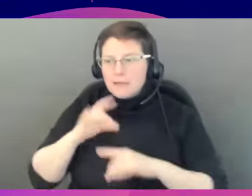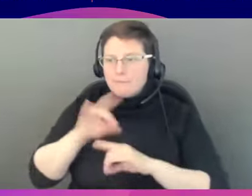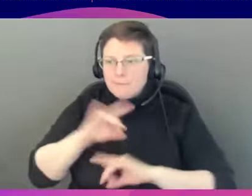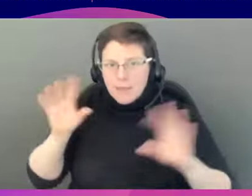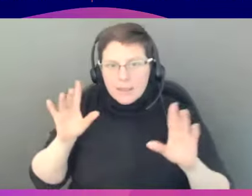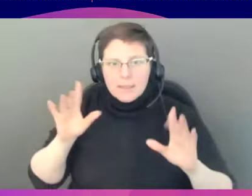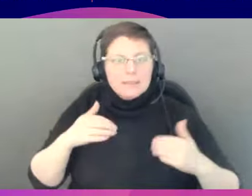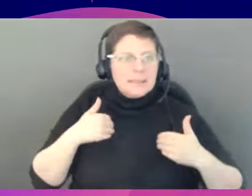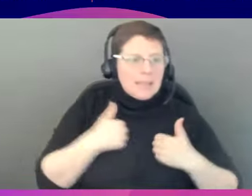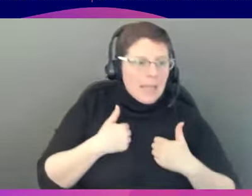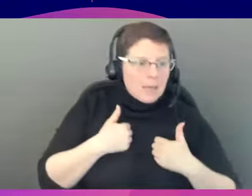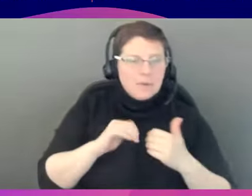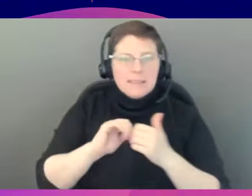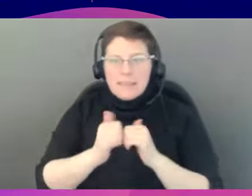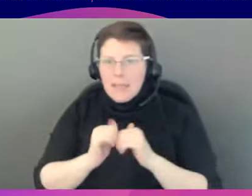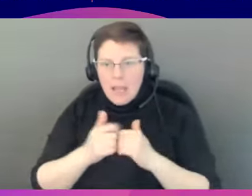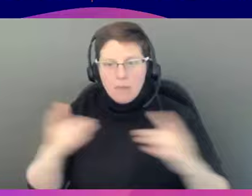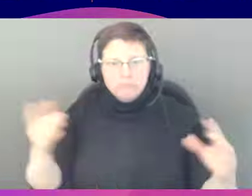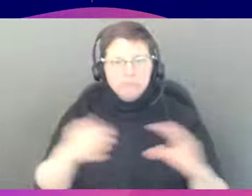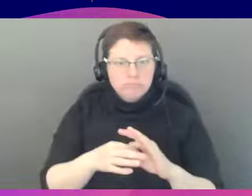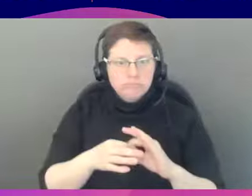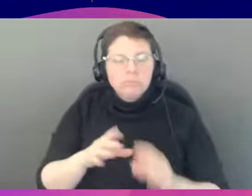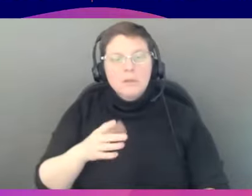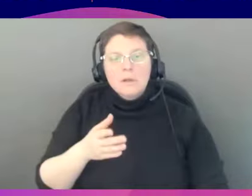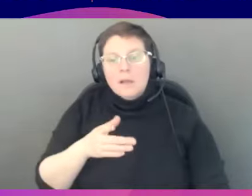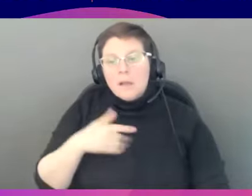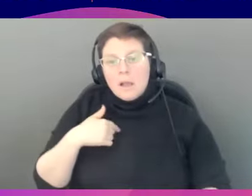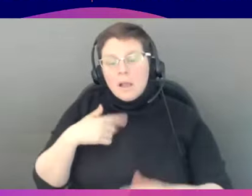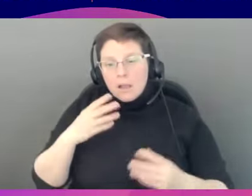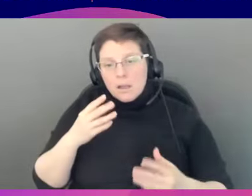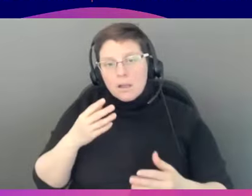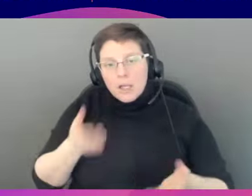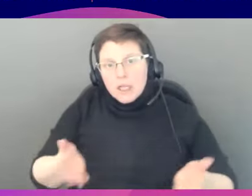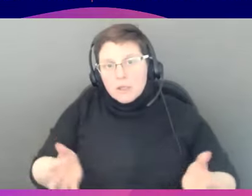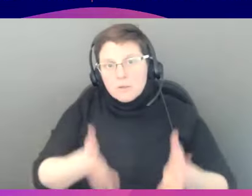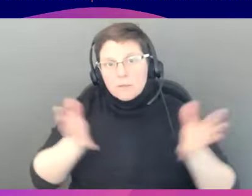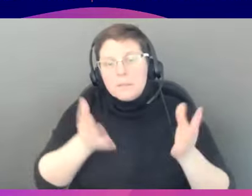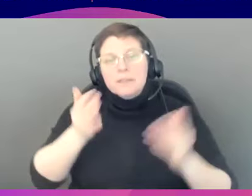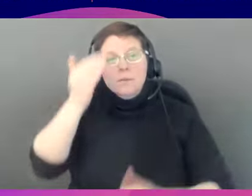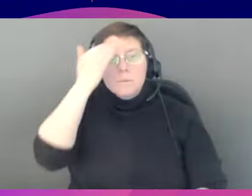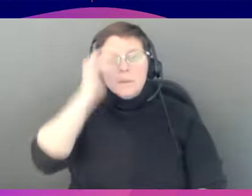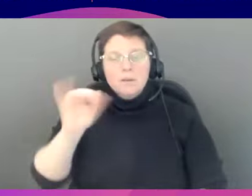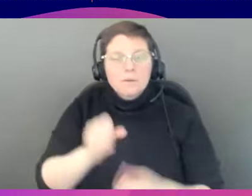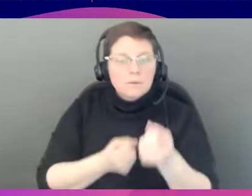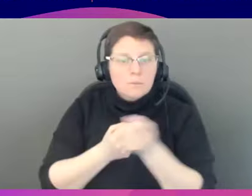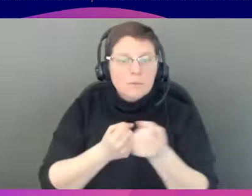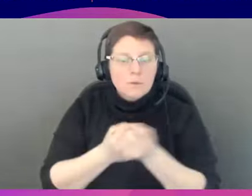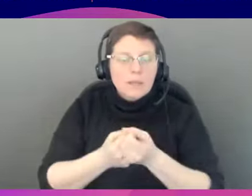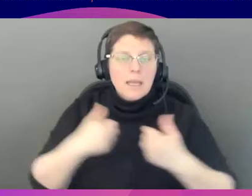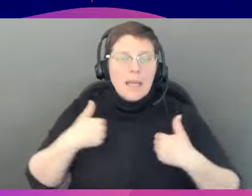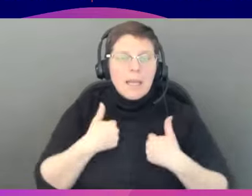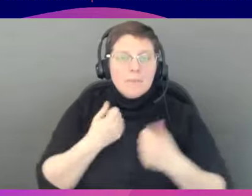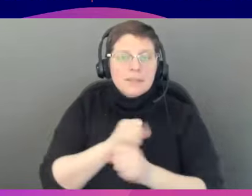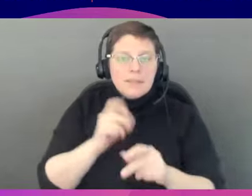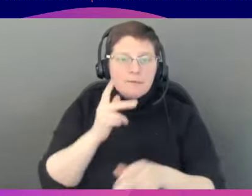and survivors of gender-based violence. Raising awareness regarding the violence link can also support animal safekeeping programs in